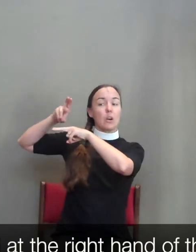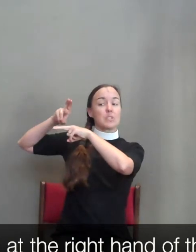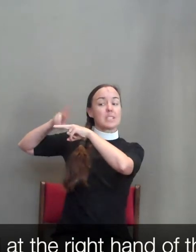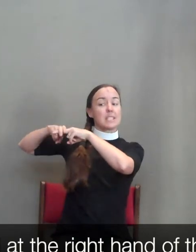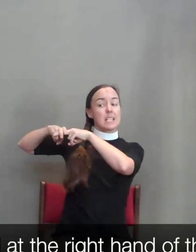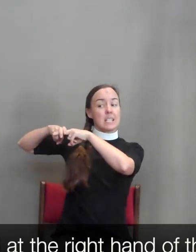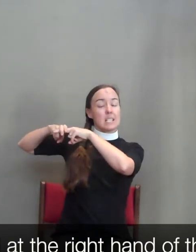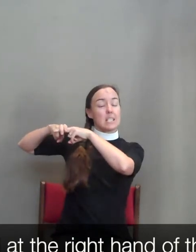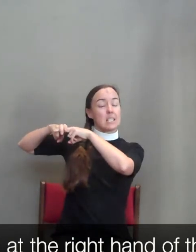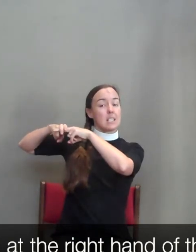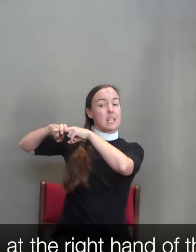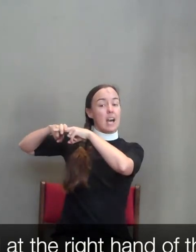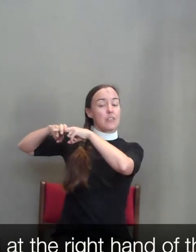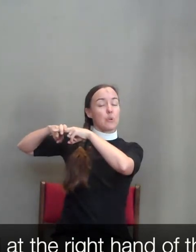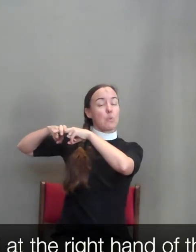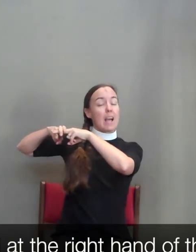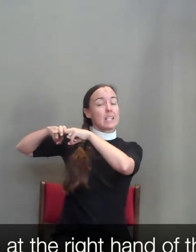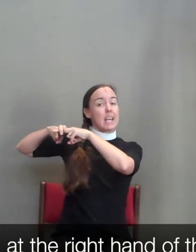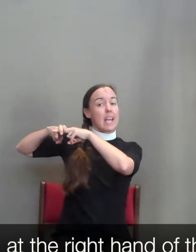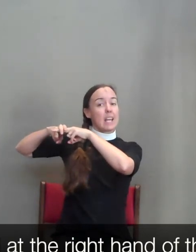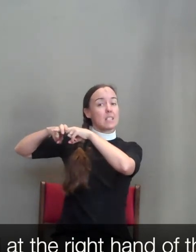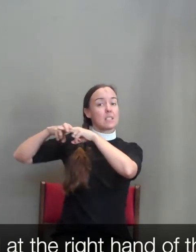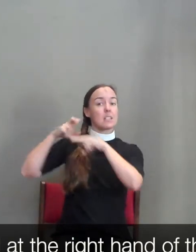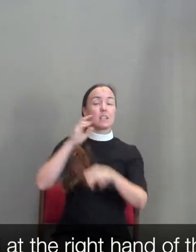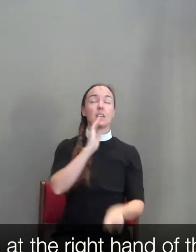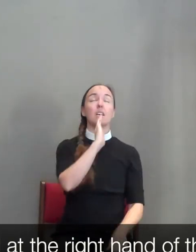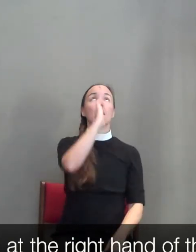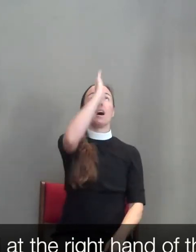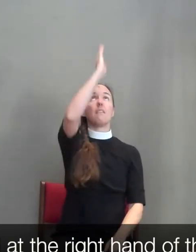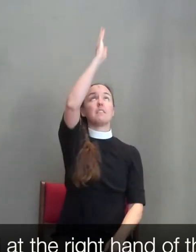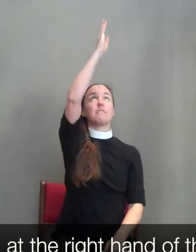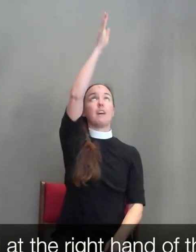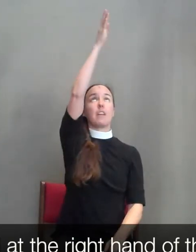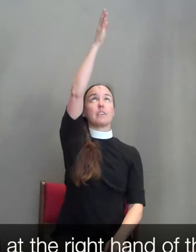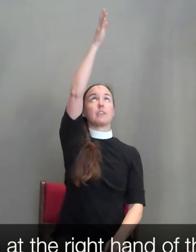are seated at the right hand of the Father.